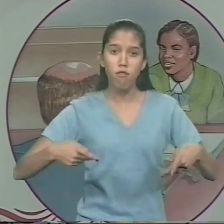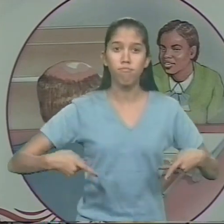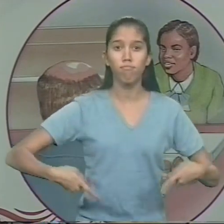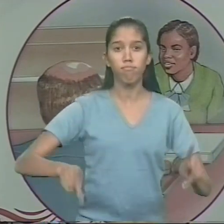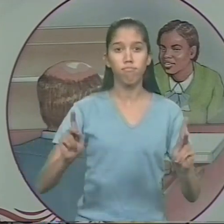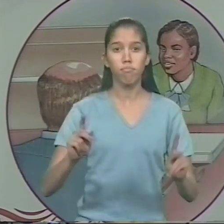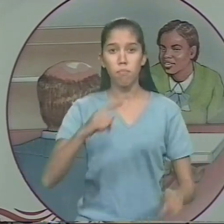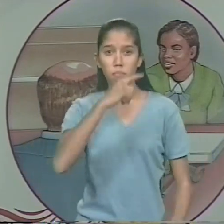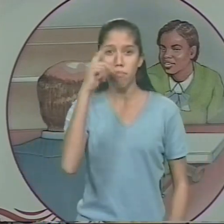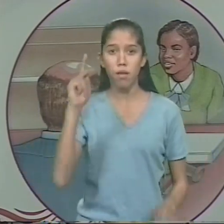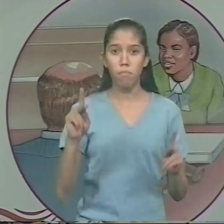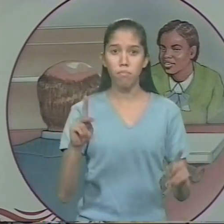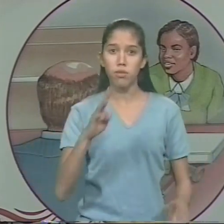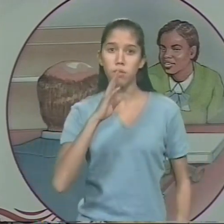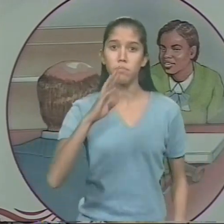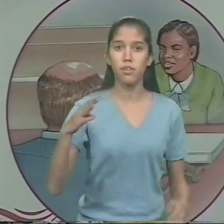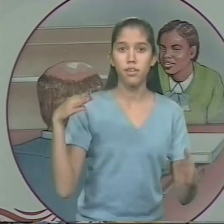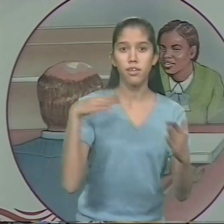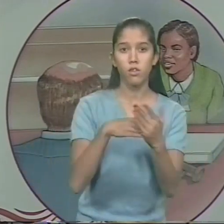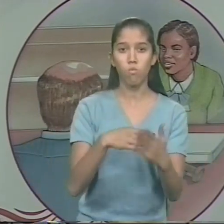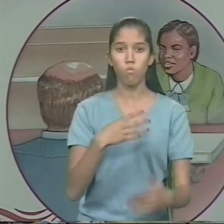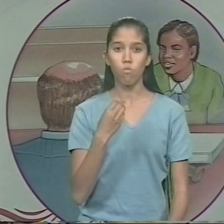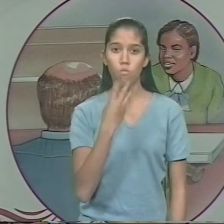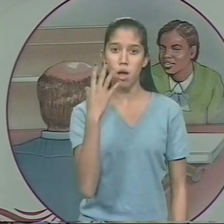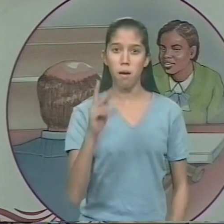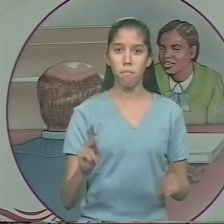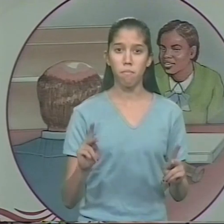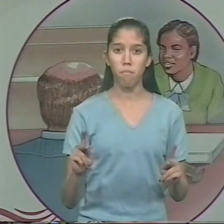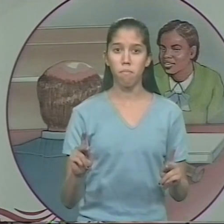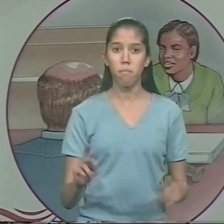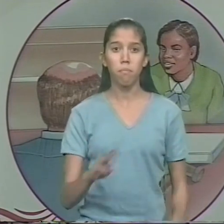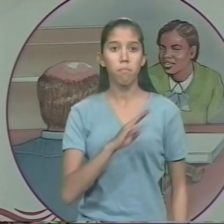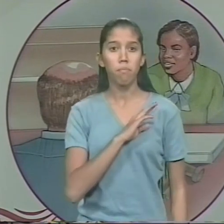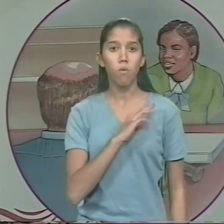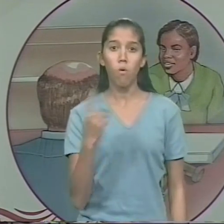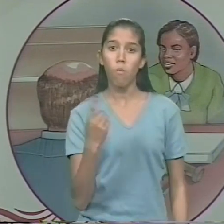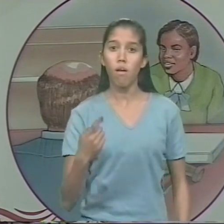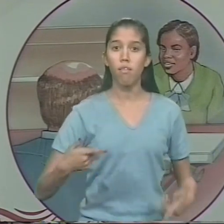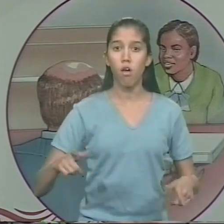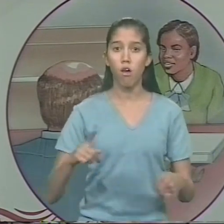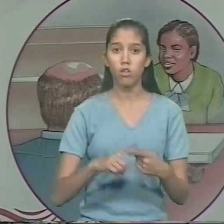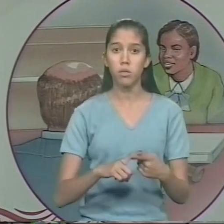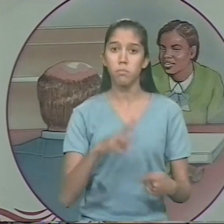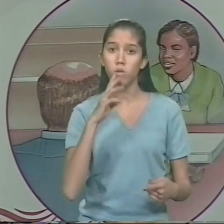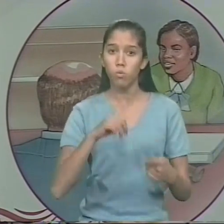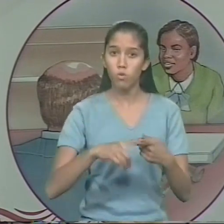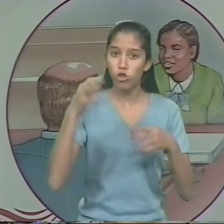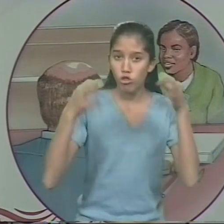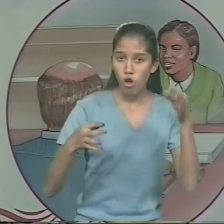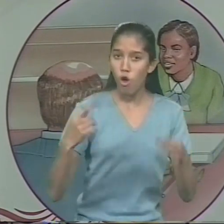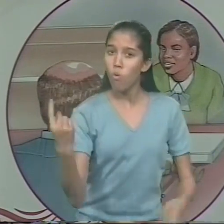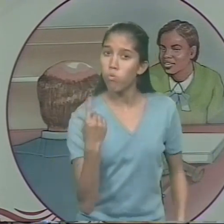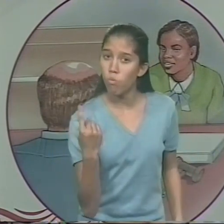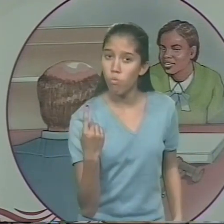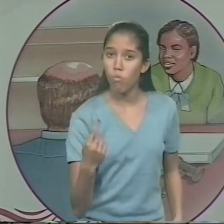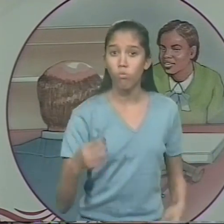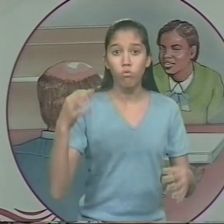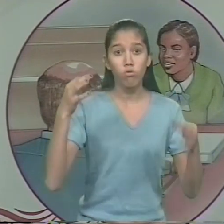court, but California law did not allow blacks to testify against whites. Biddy was only allowed to speak